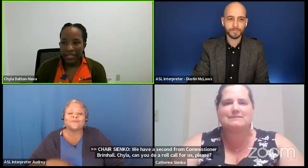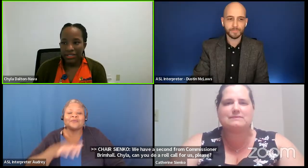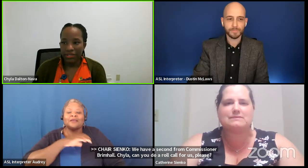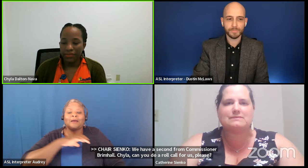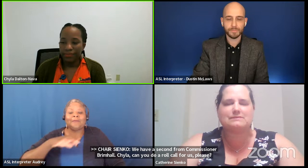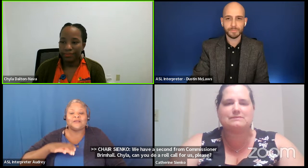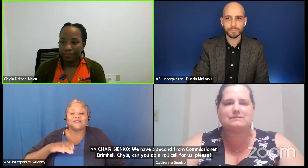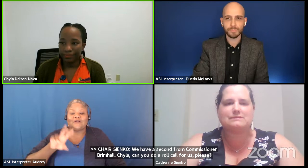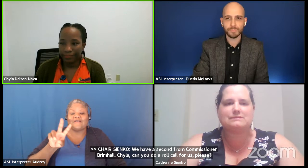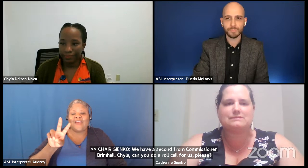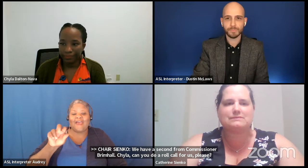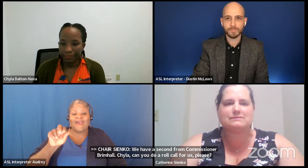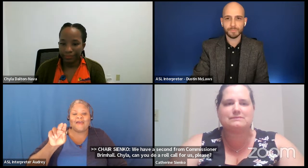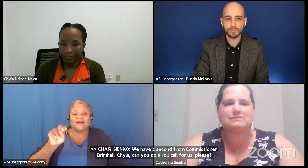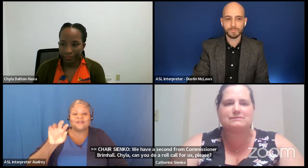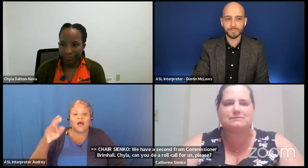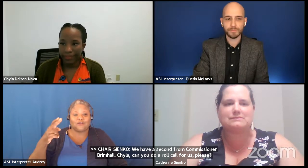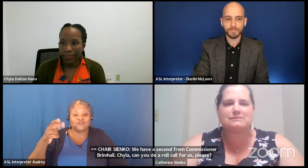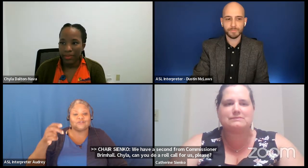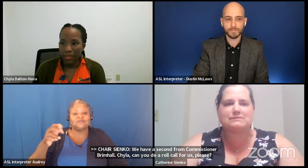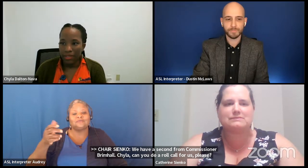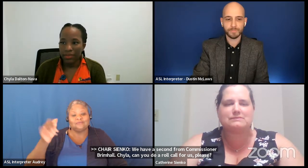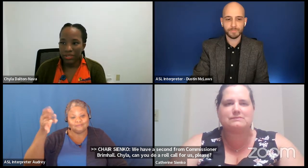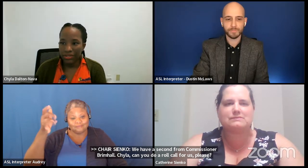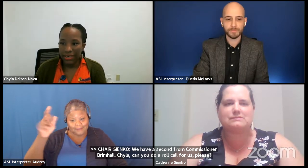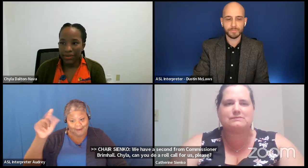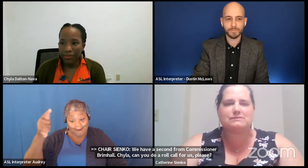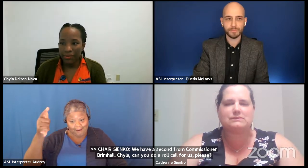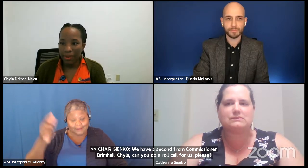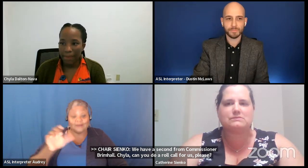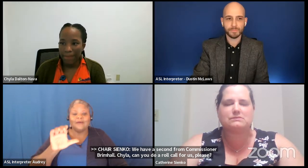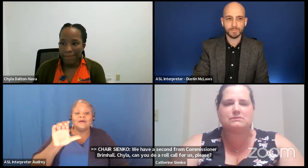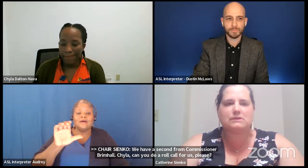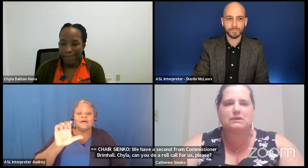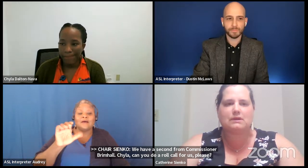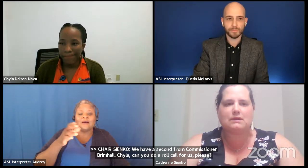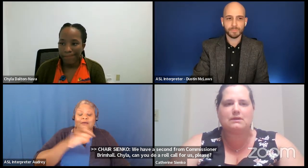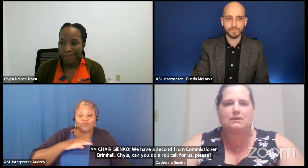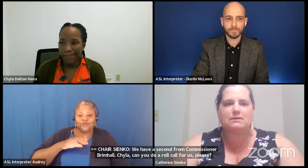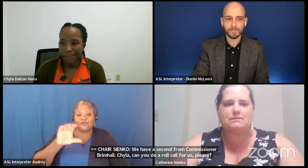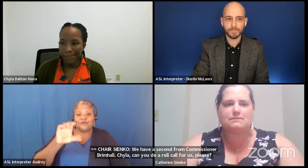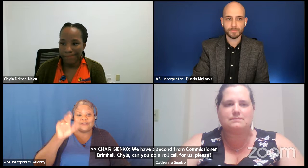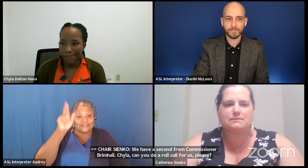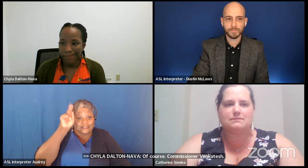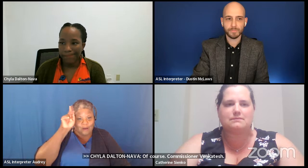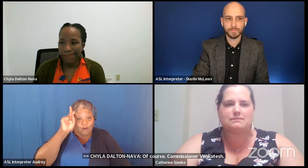Commissioner Venkatesh, Aye. Commissioner Cinco,